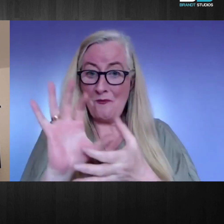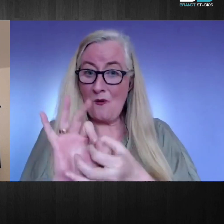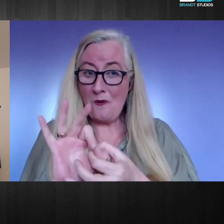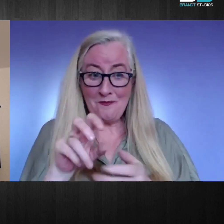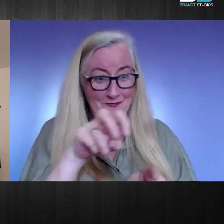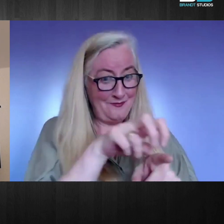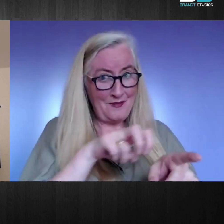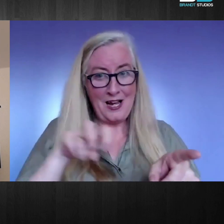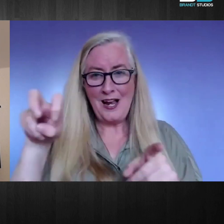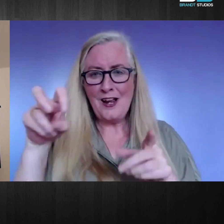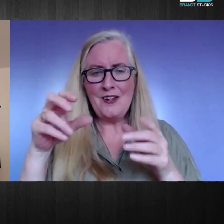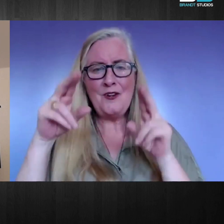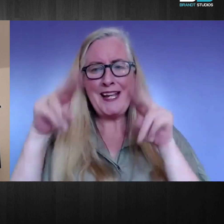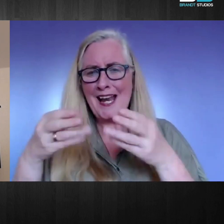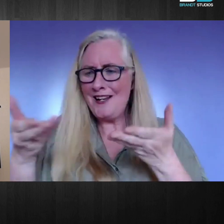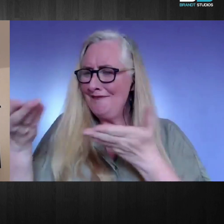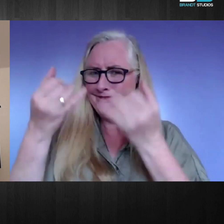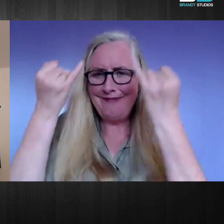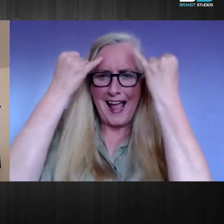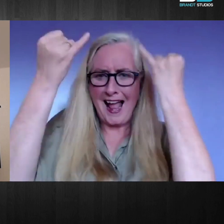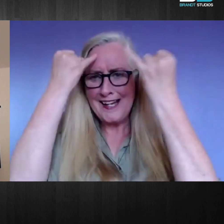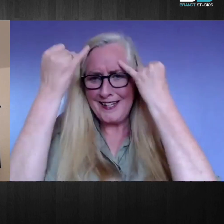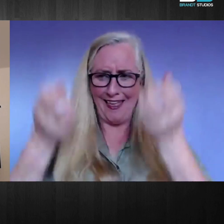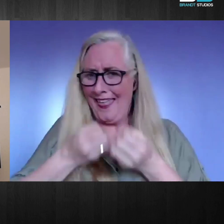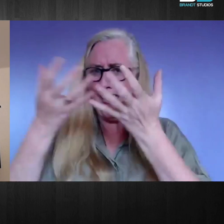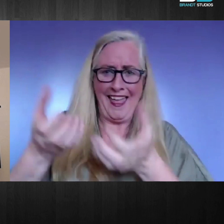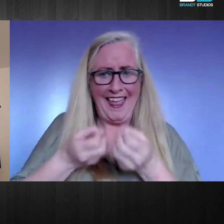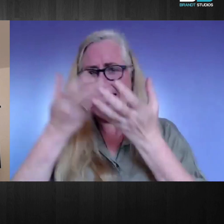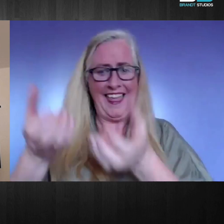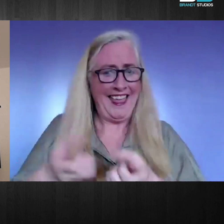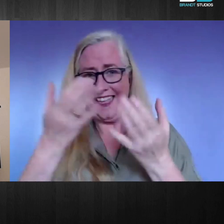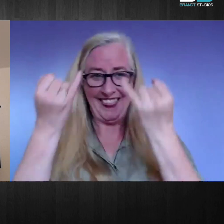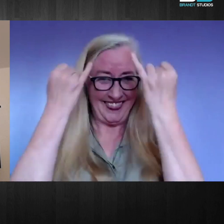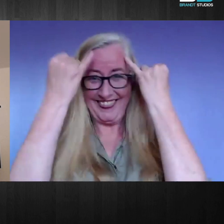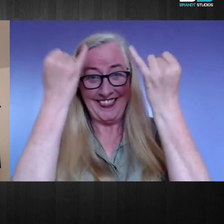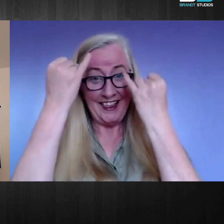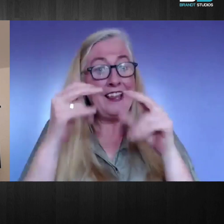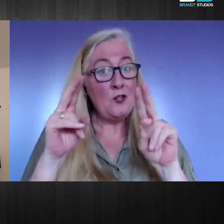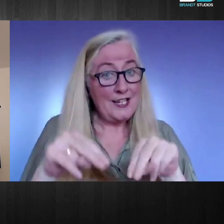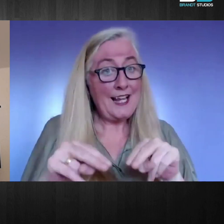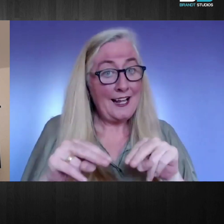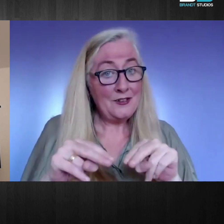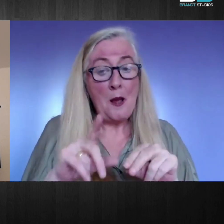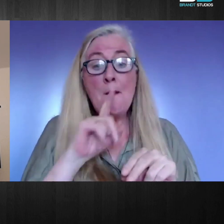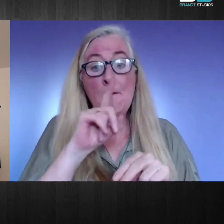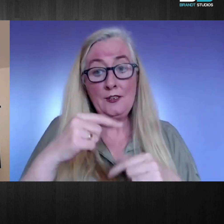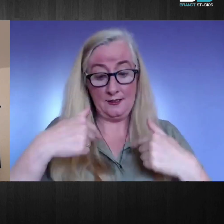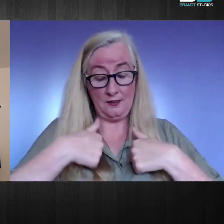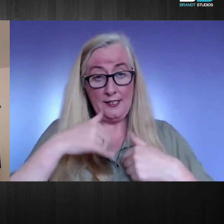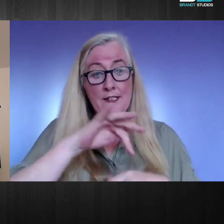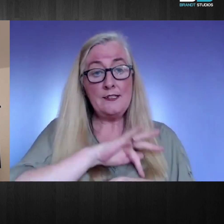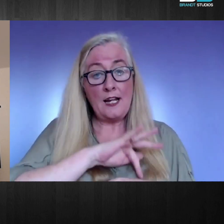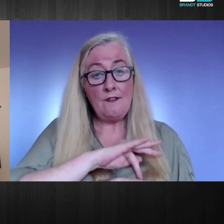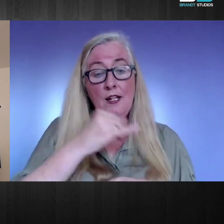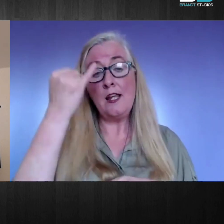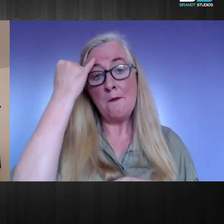just let your ideas run wild and just, let your imagination grow, because it's